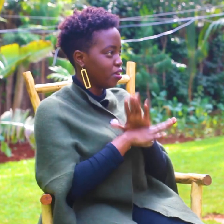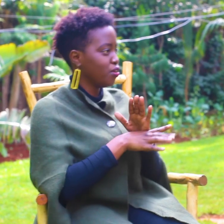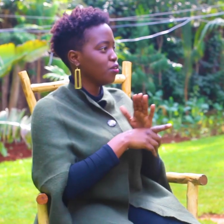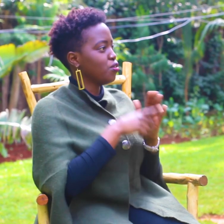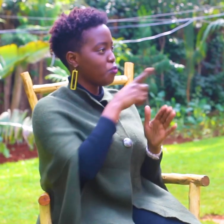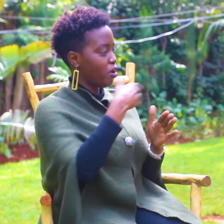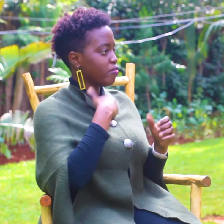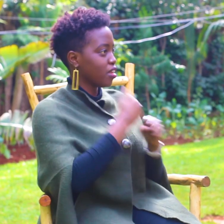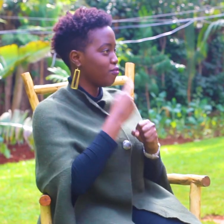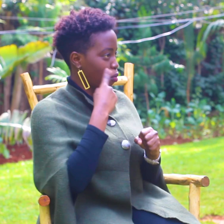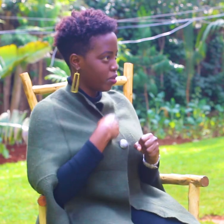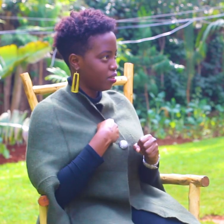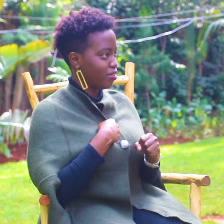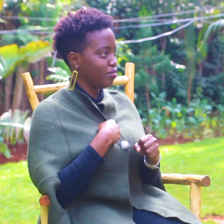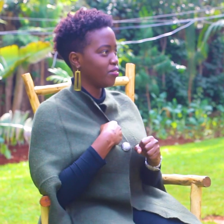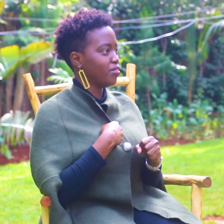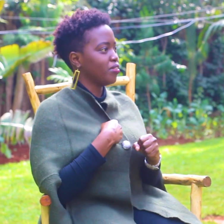Thank you for everything you have done for me.